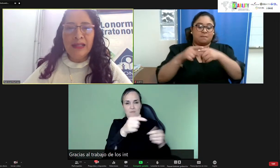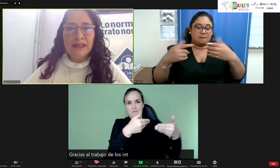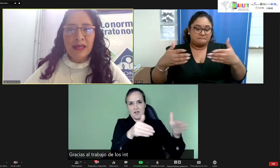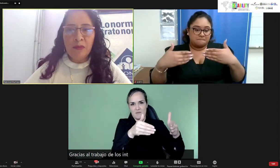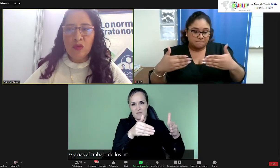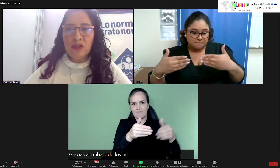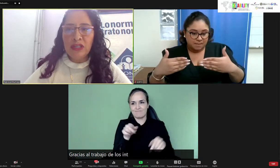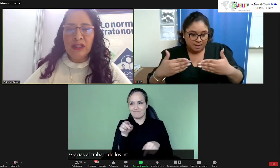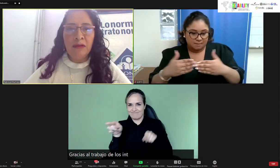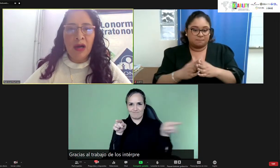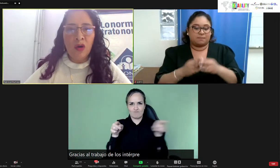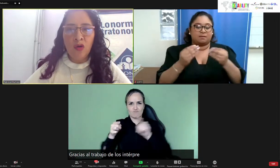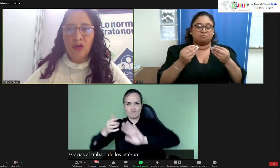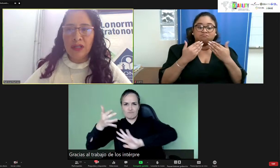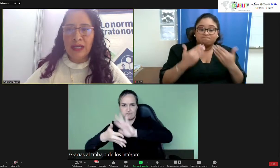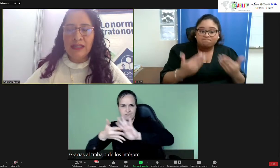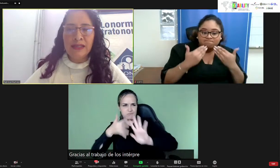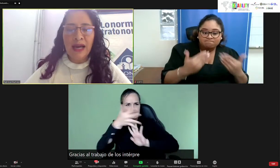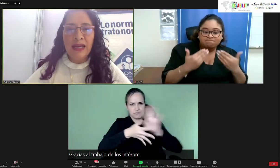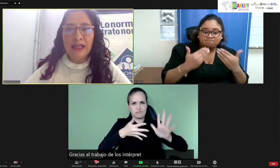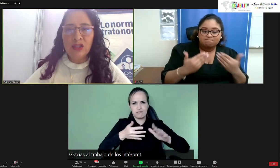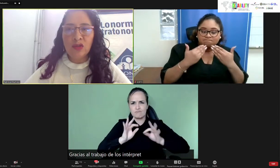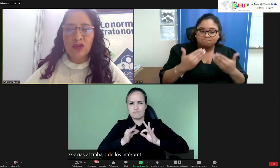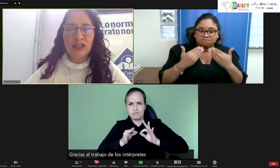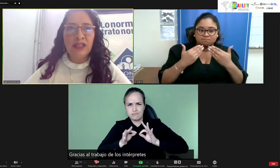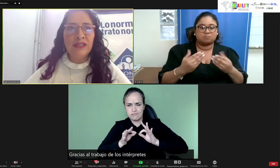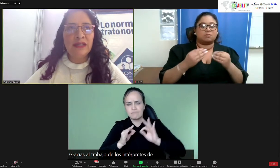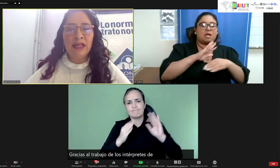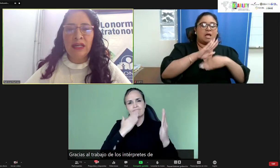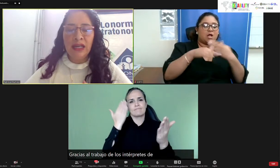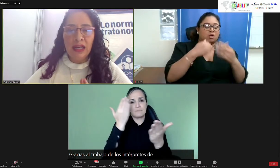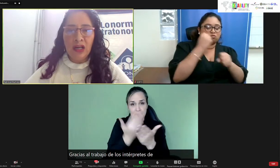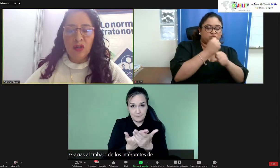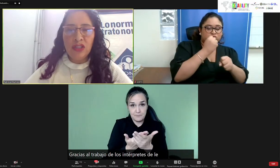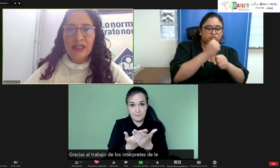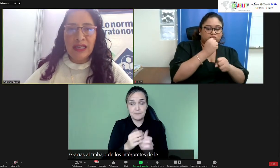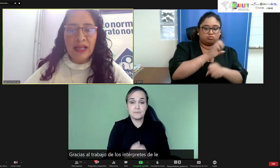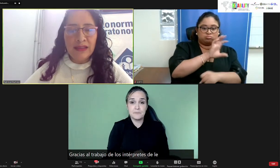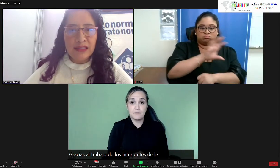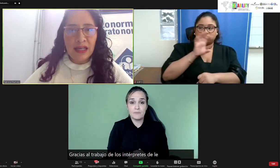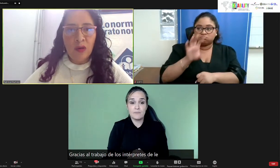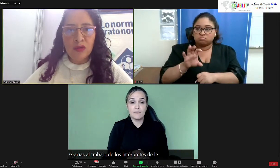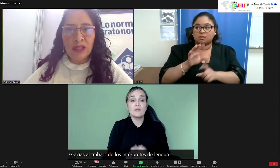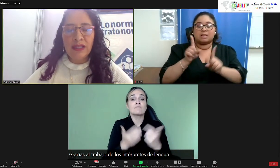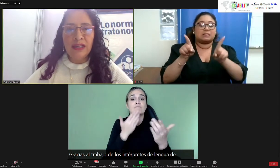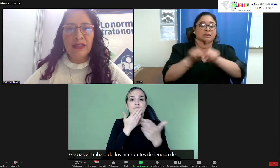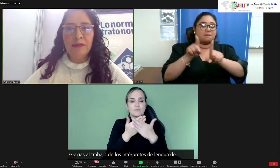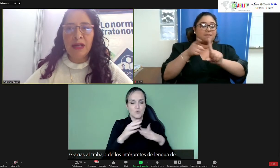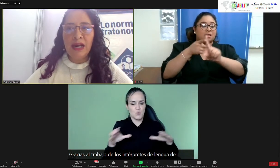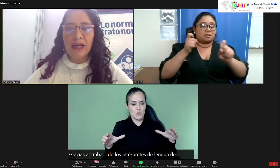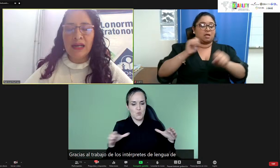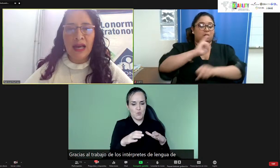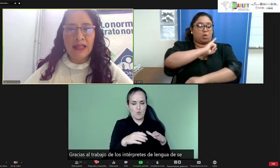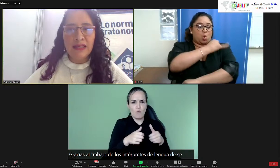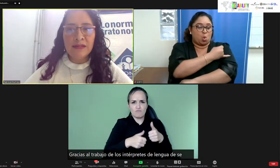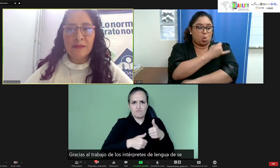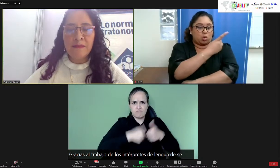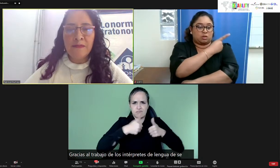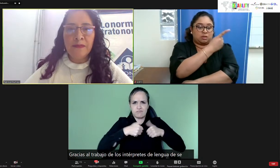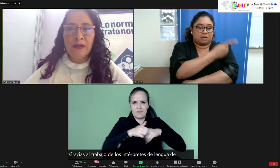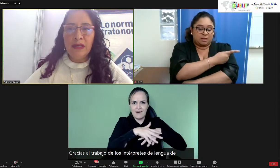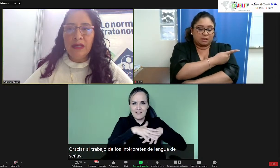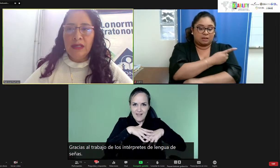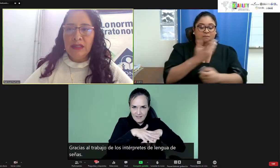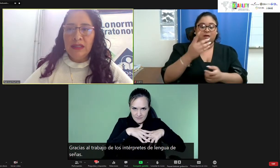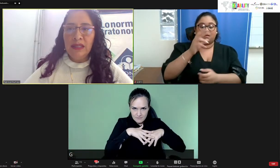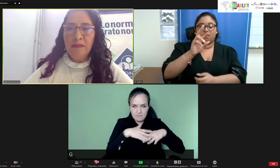panamanian sign language we thank the work carried out from the board